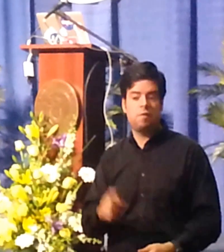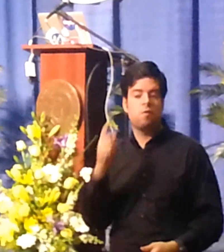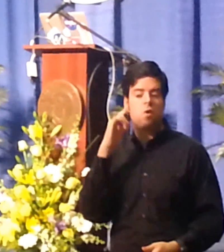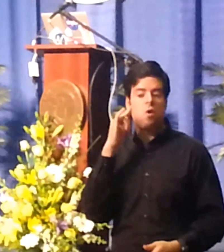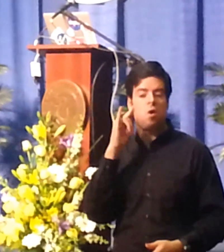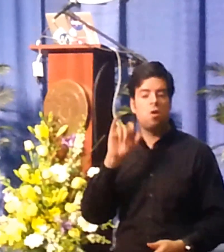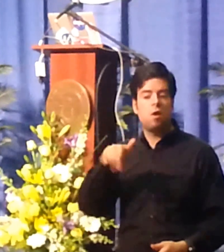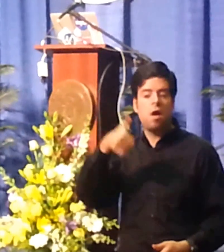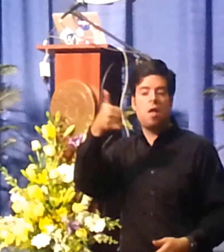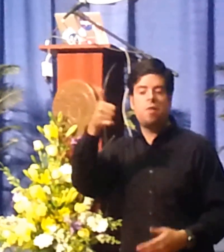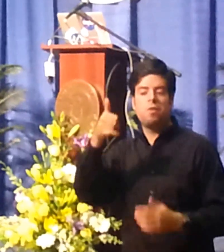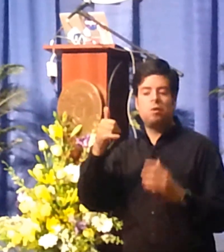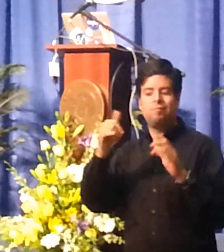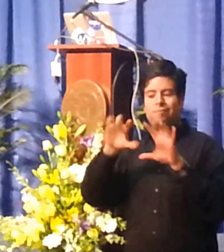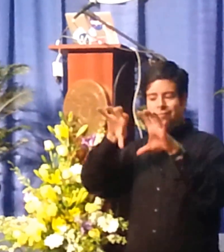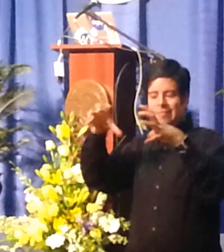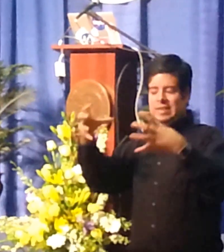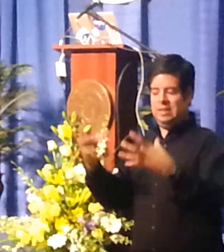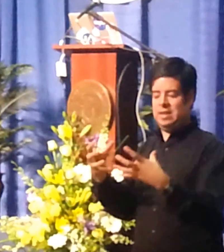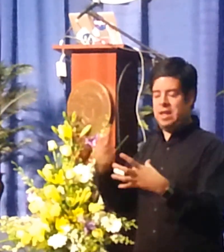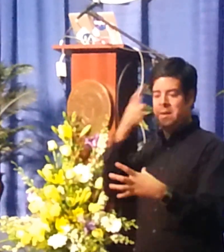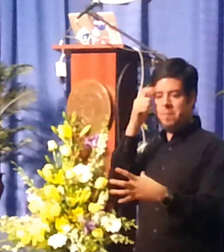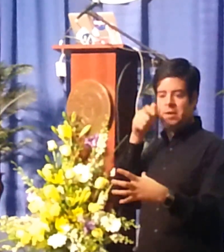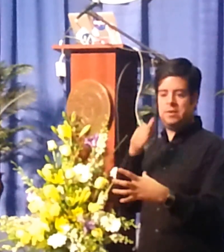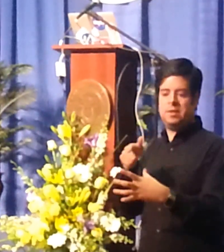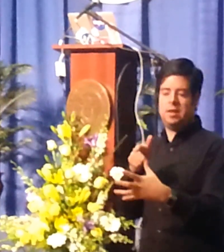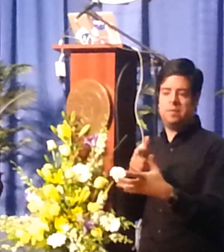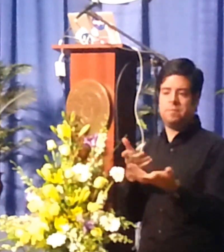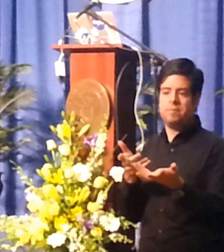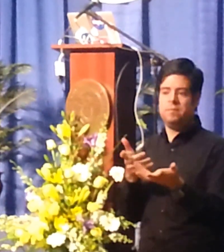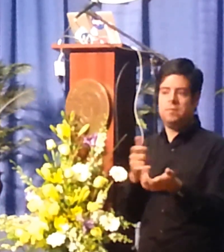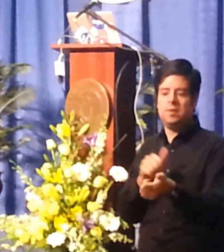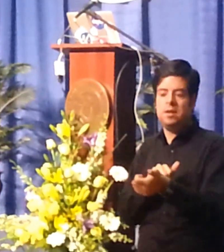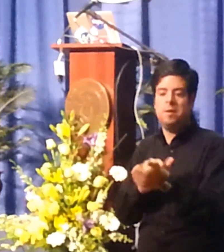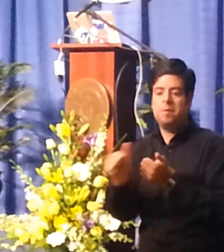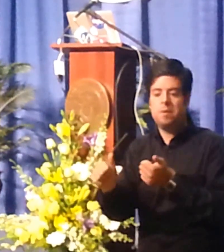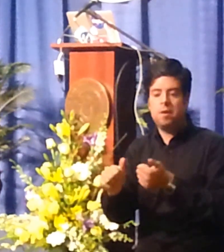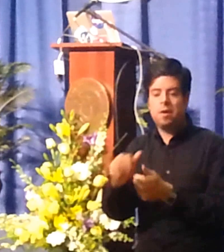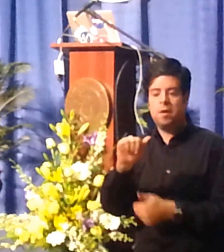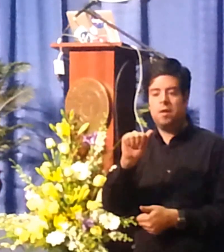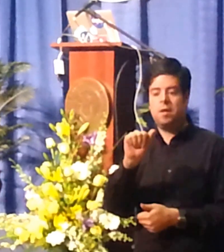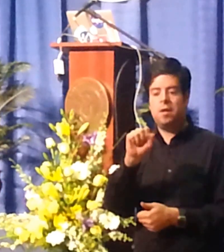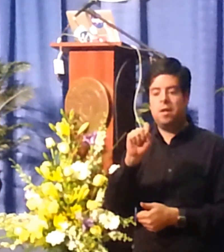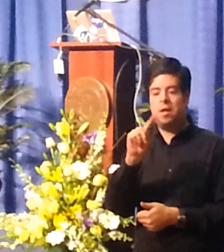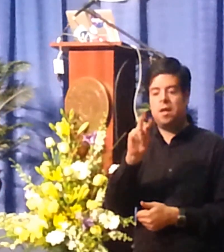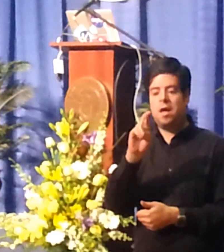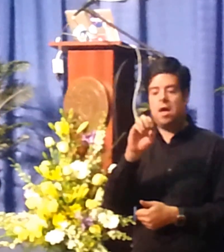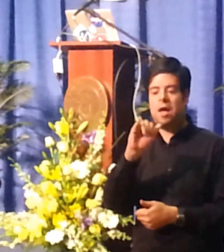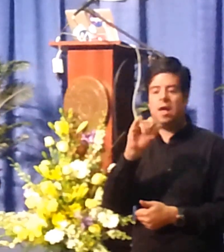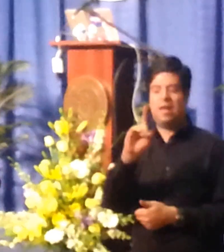another civilization is they did not pass the asteroid test.